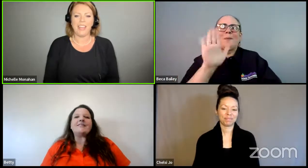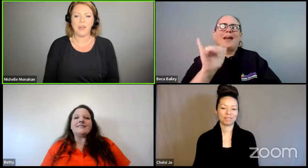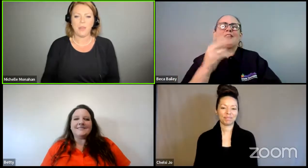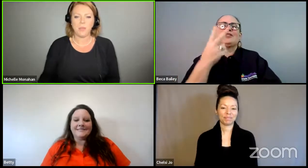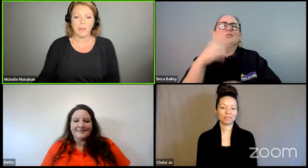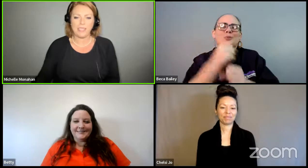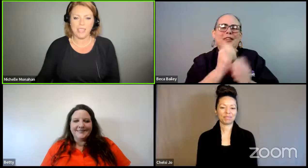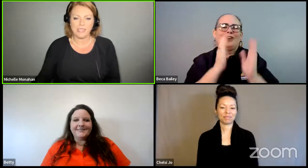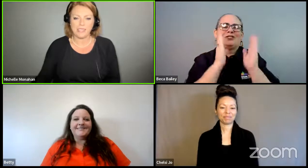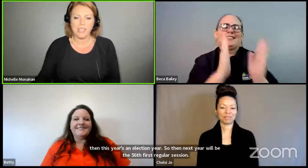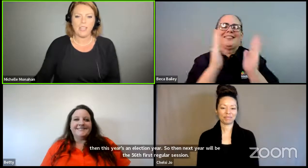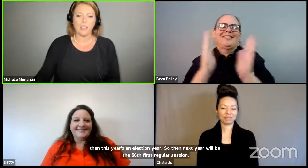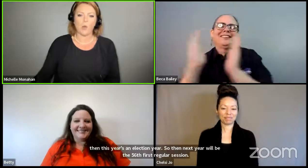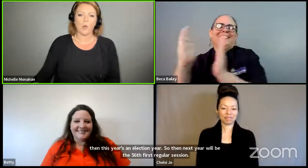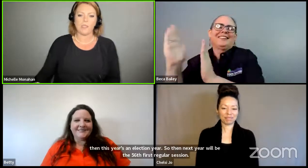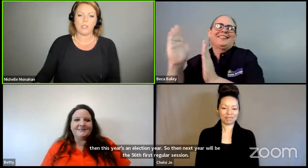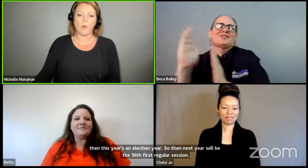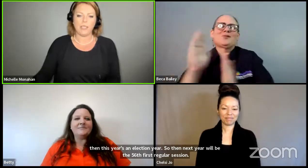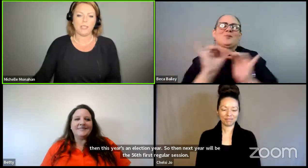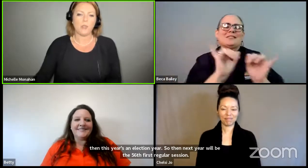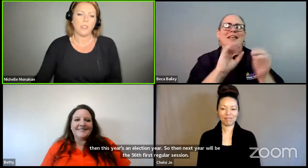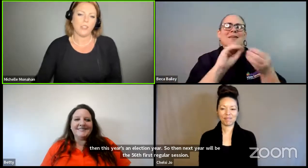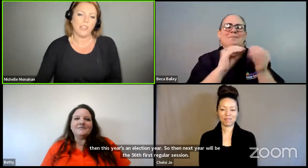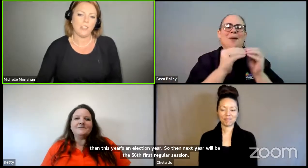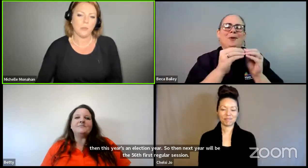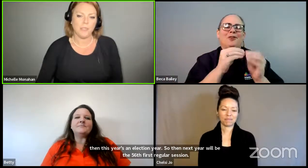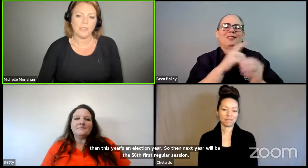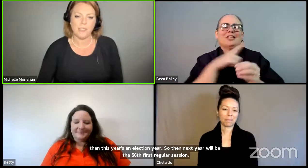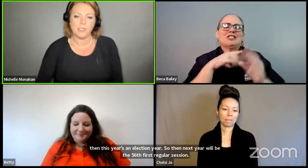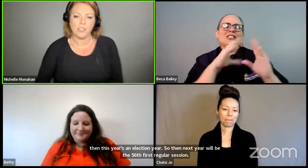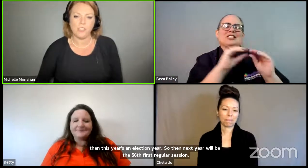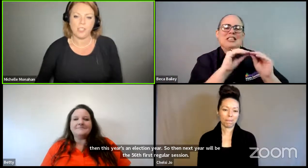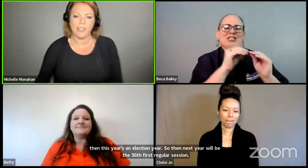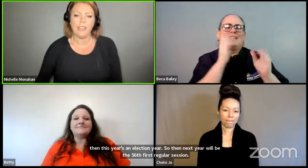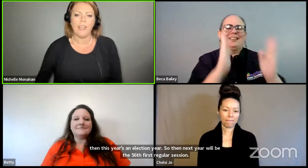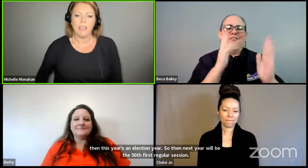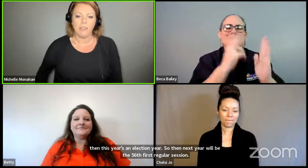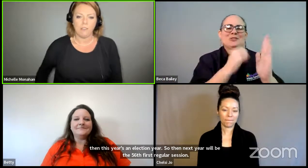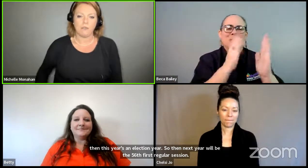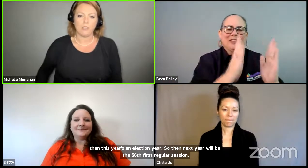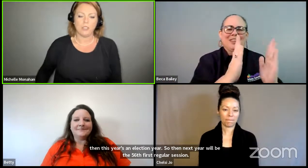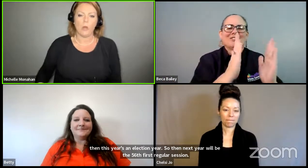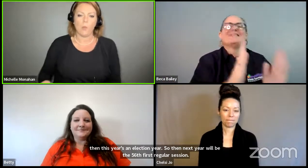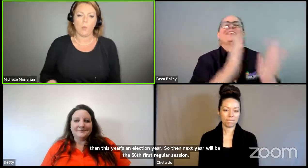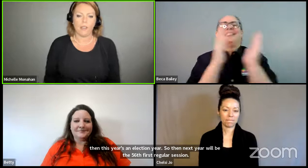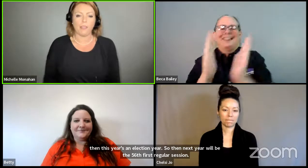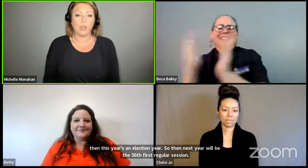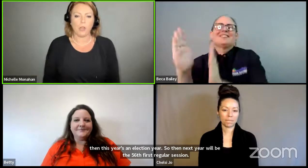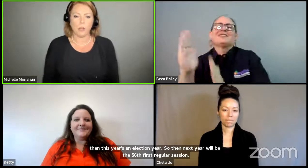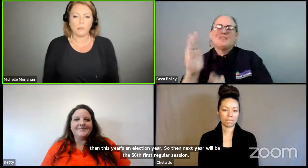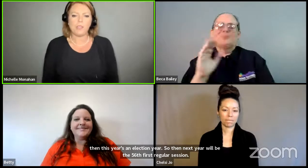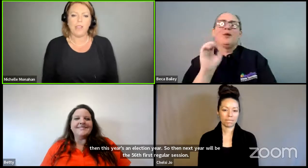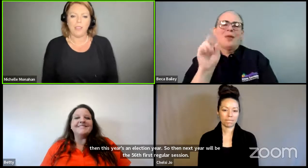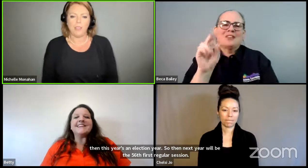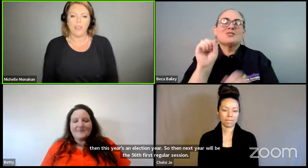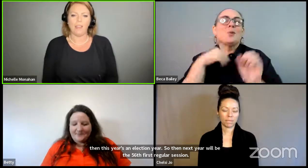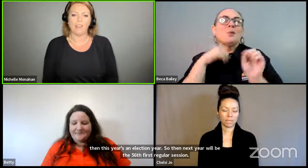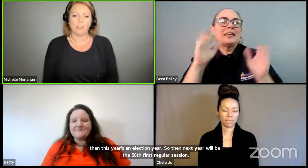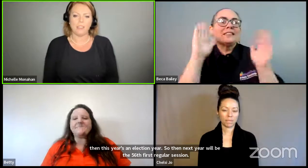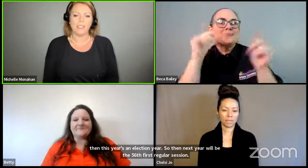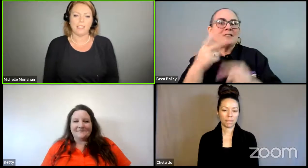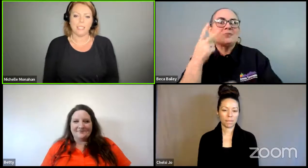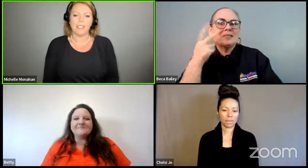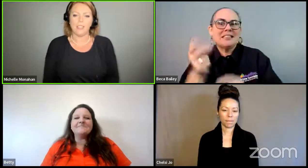Okay, now that makes sense. So it's going in 2-year increments, essentially, to go by the terms, and